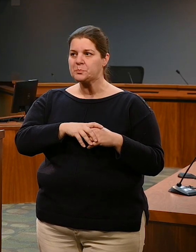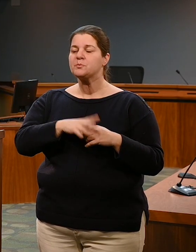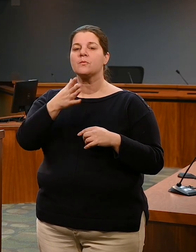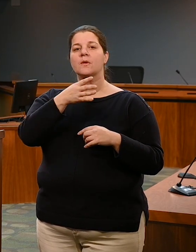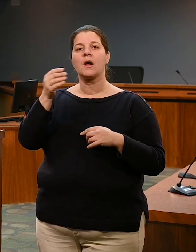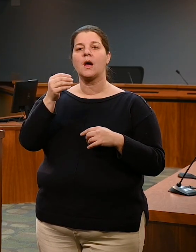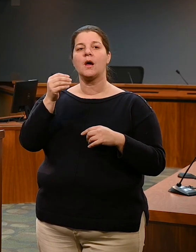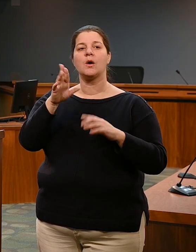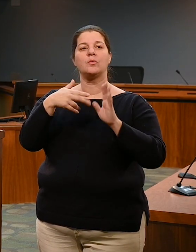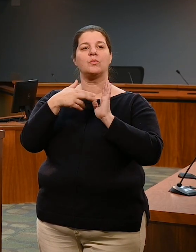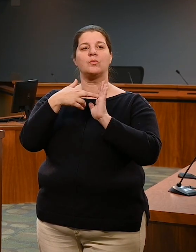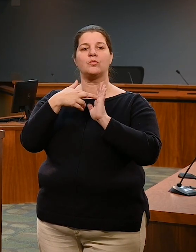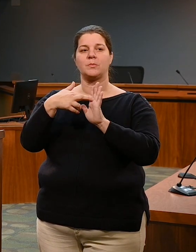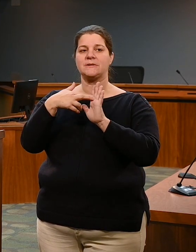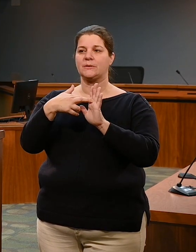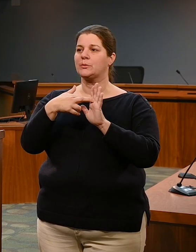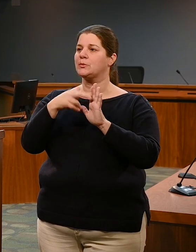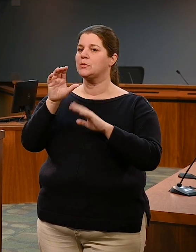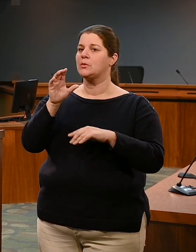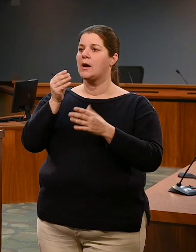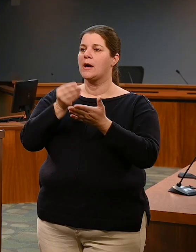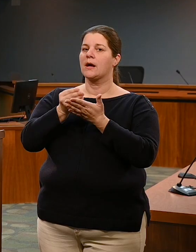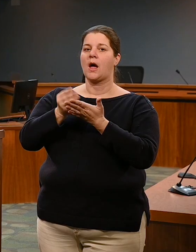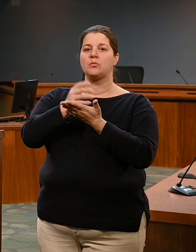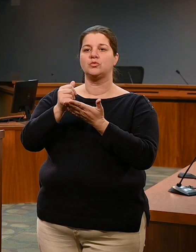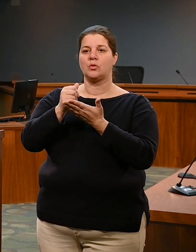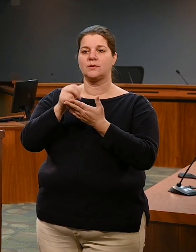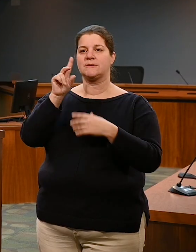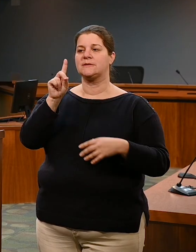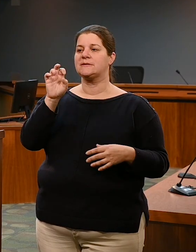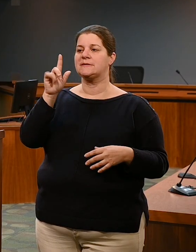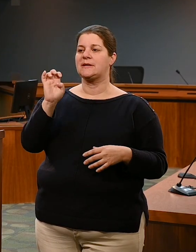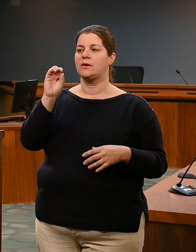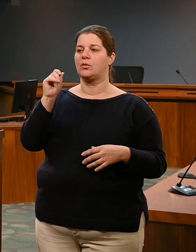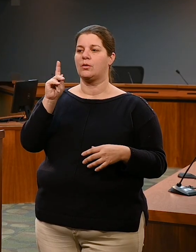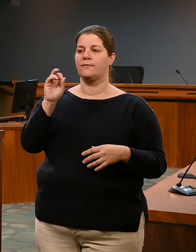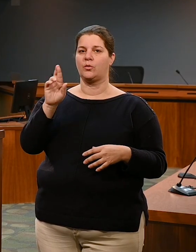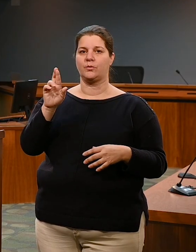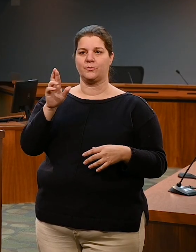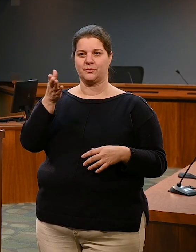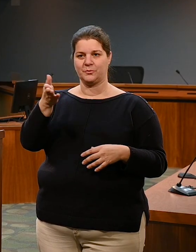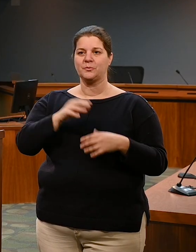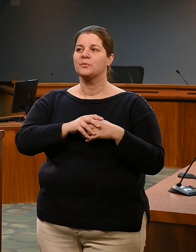And representing the Comptroller's Office, Ms. Deli Okafor.